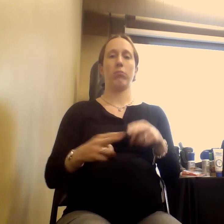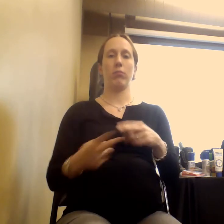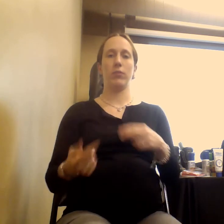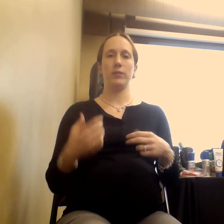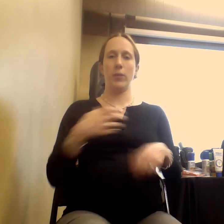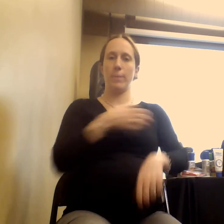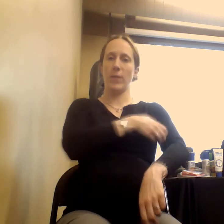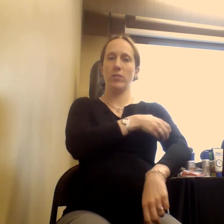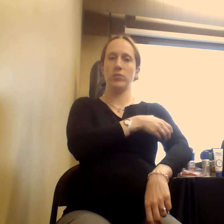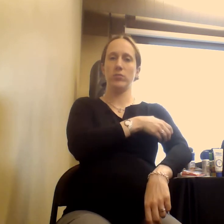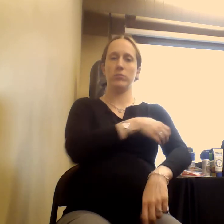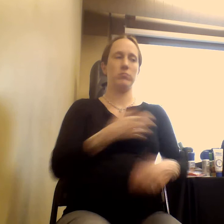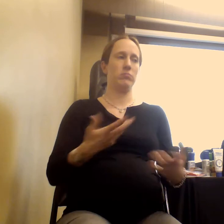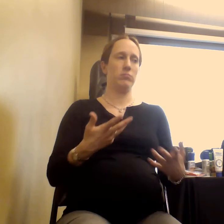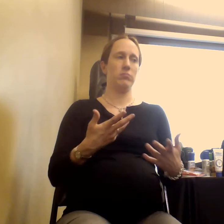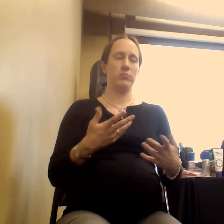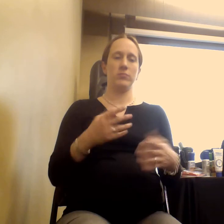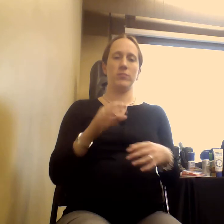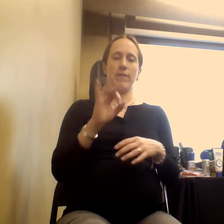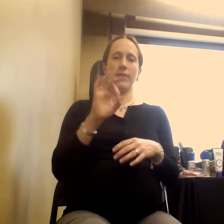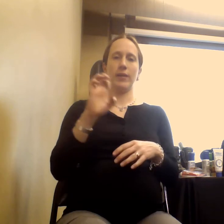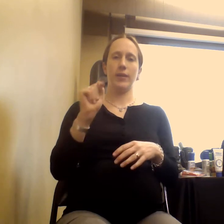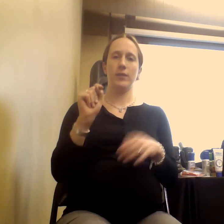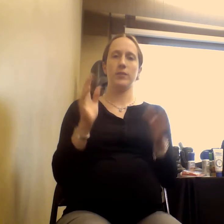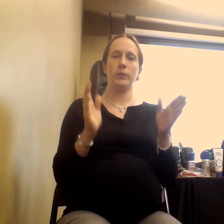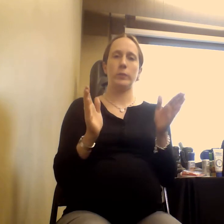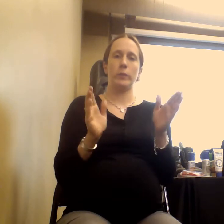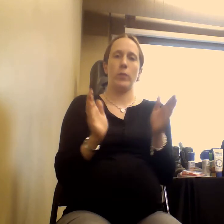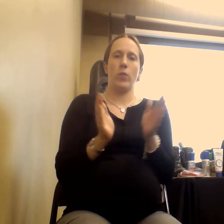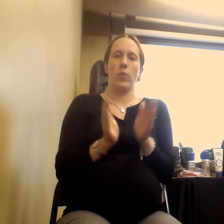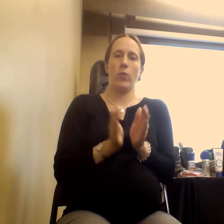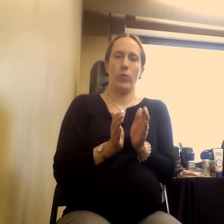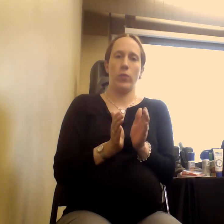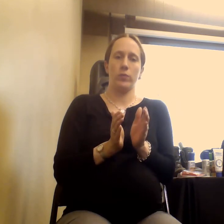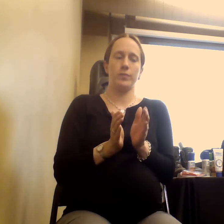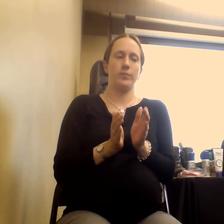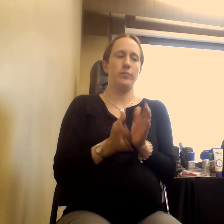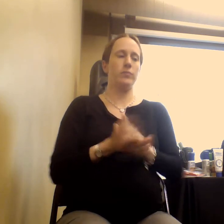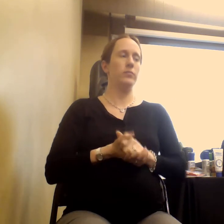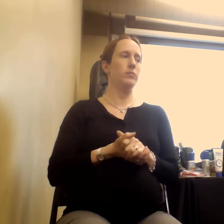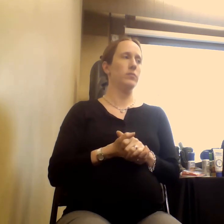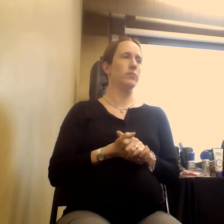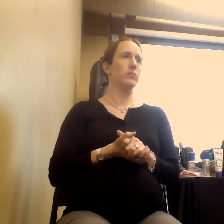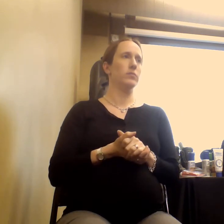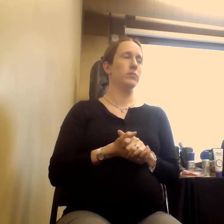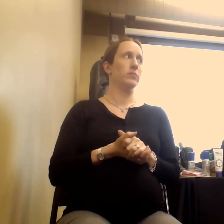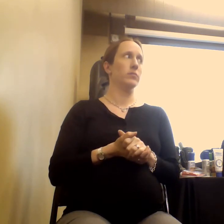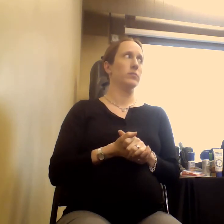that's also something to think about. So you got EVA foam on one with nothing but